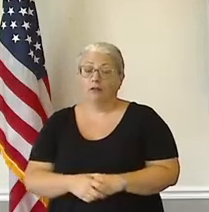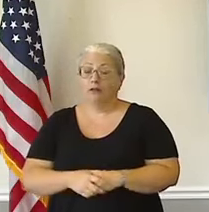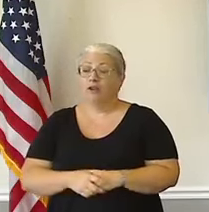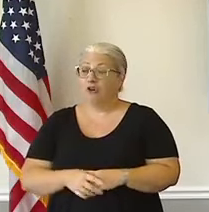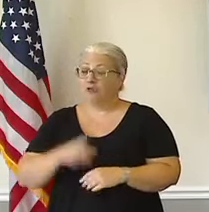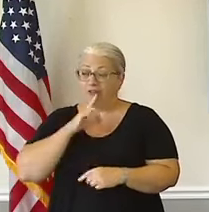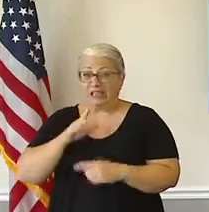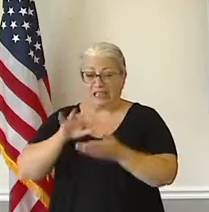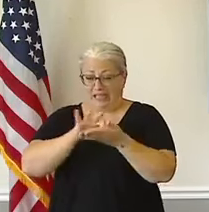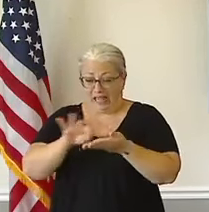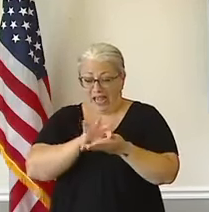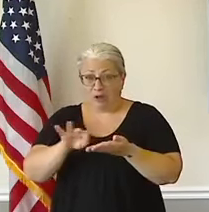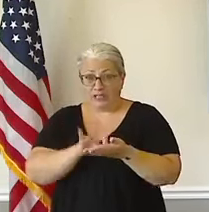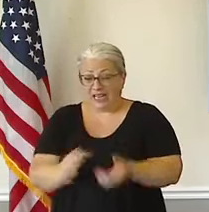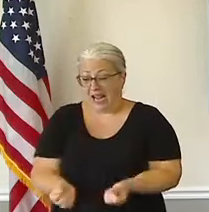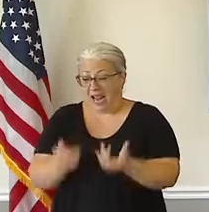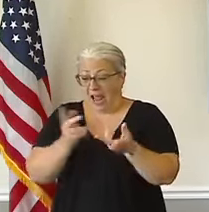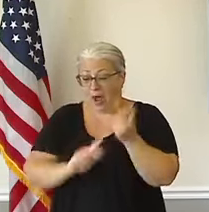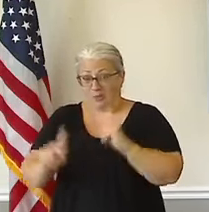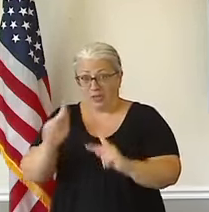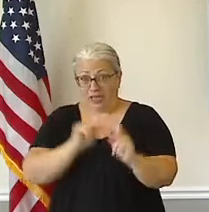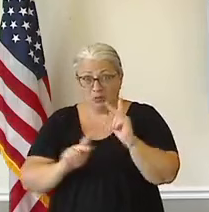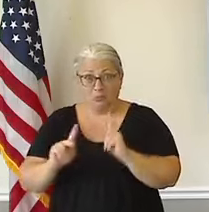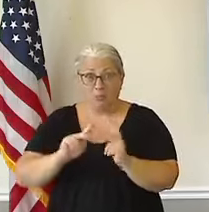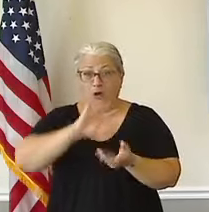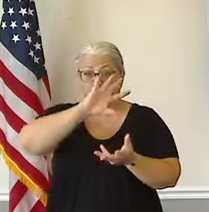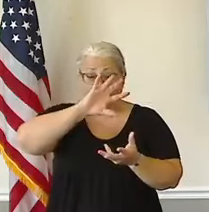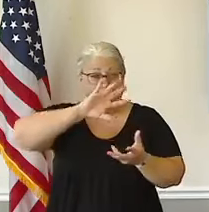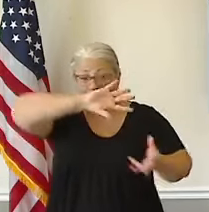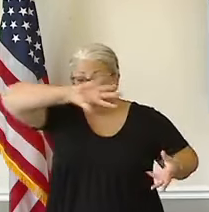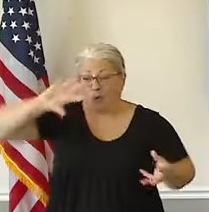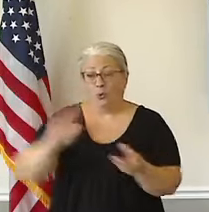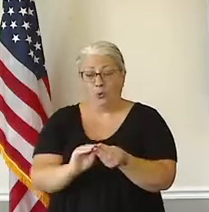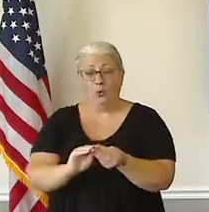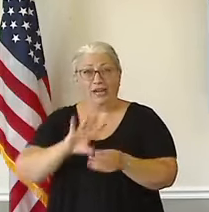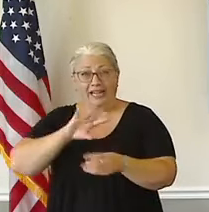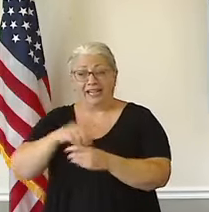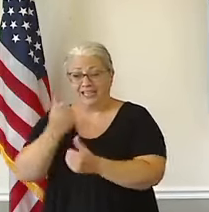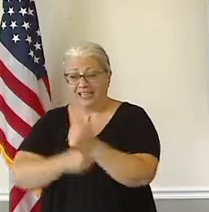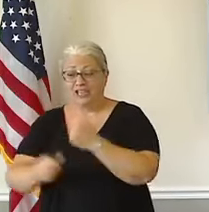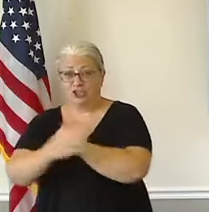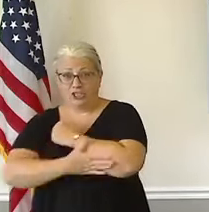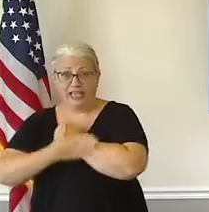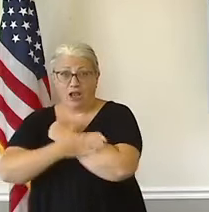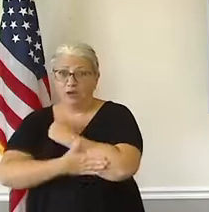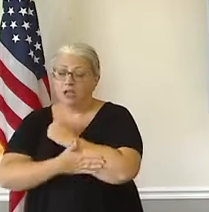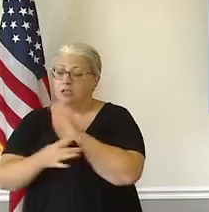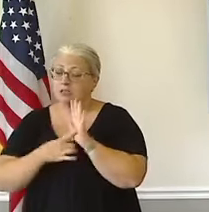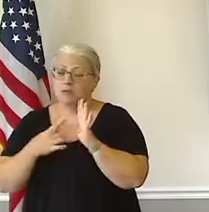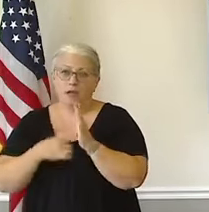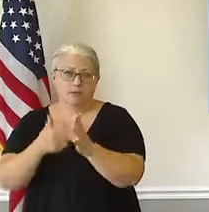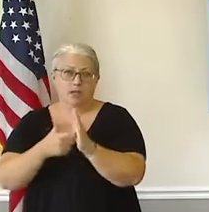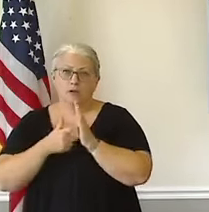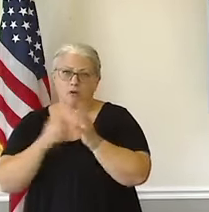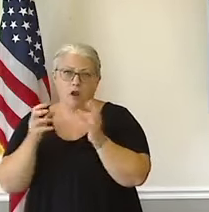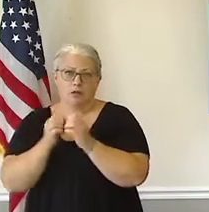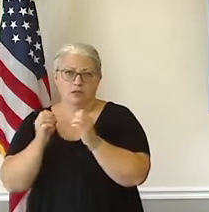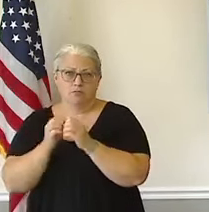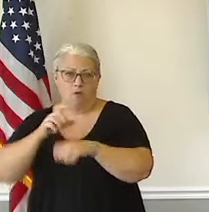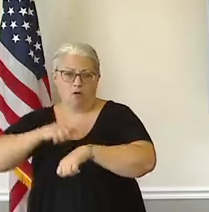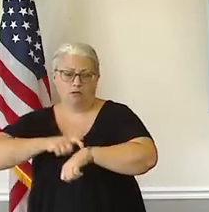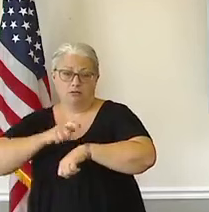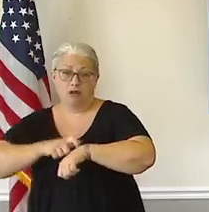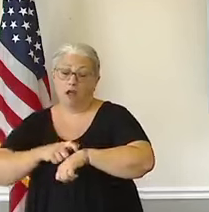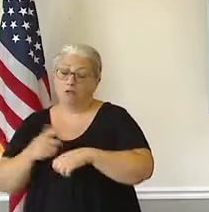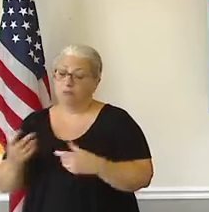in a census, and we don't need less time, we need more, recognizing that we live in 2020. We have technology that